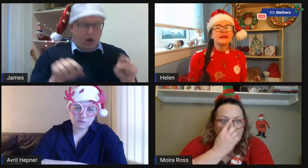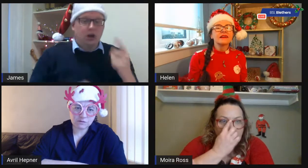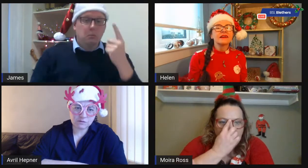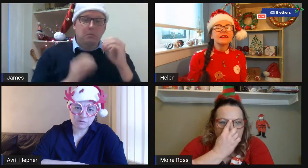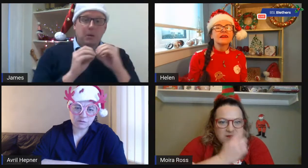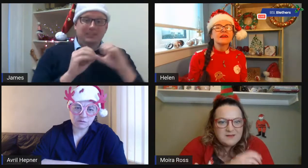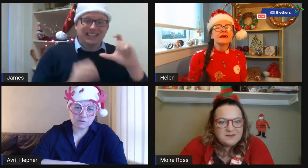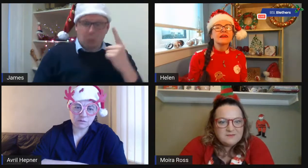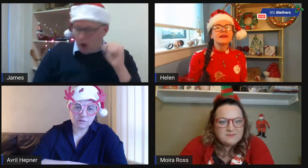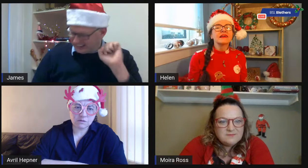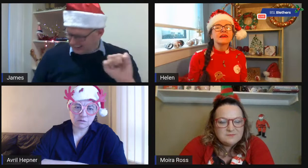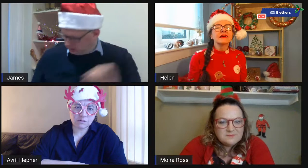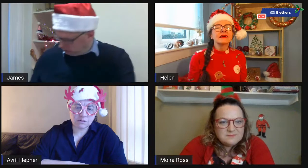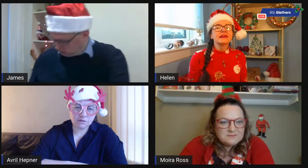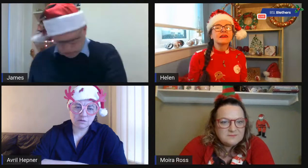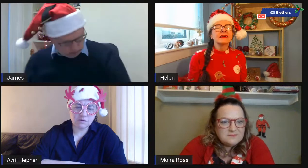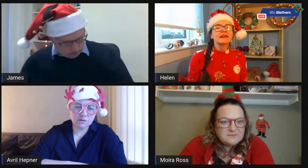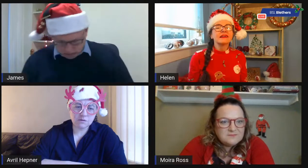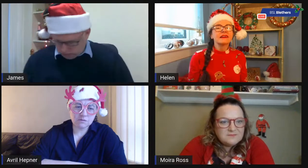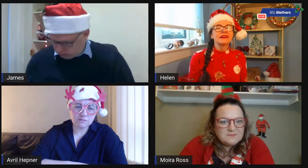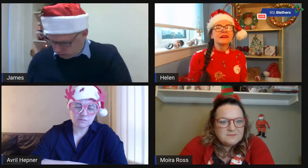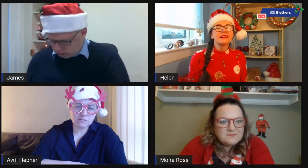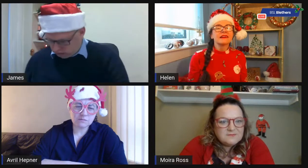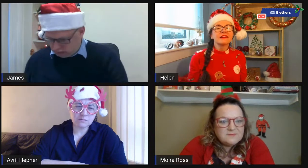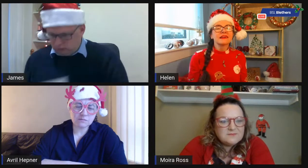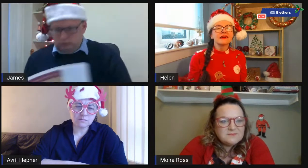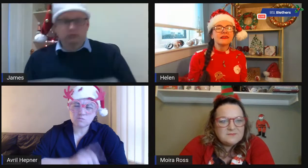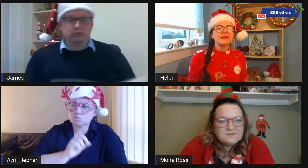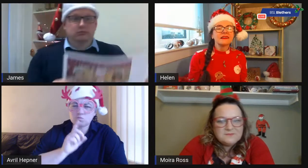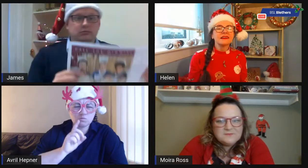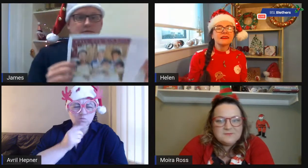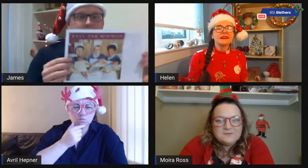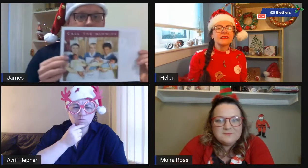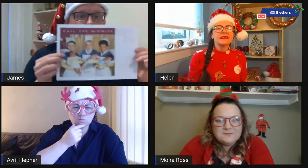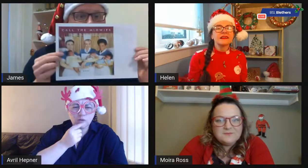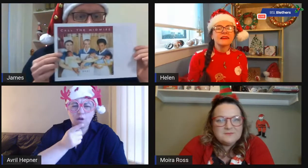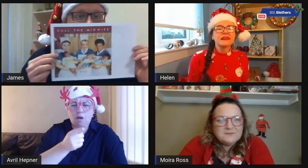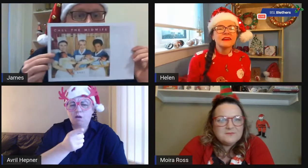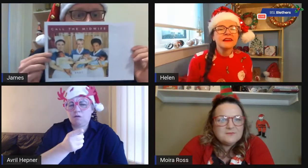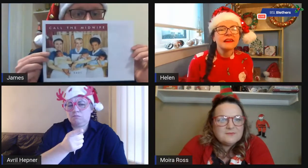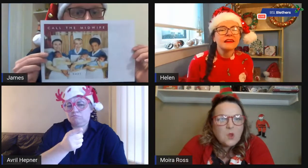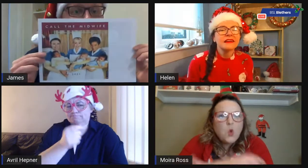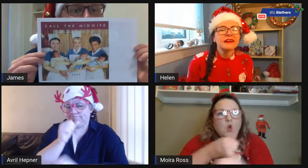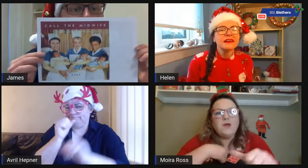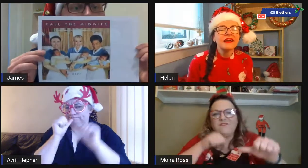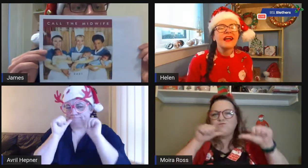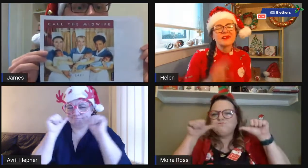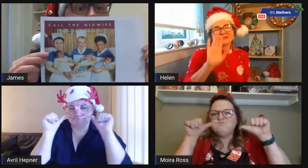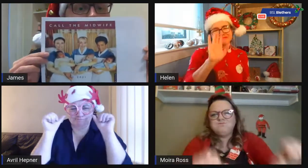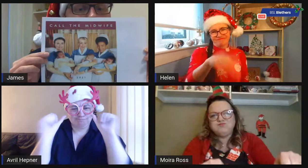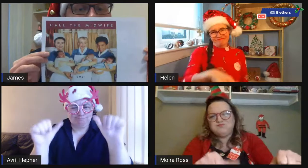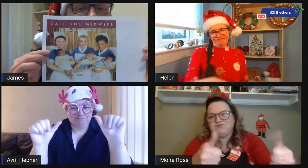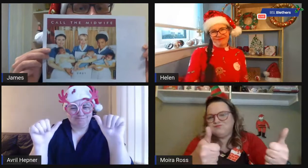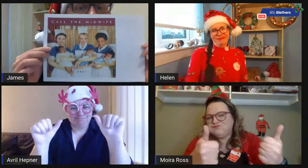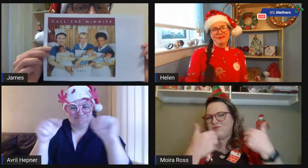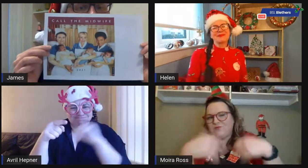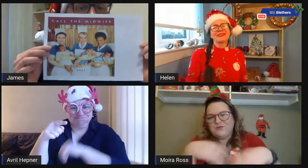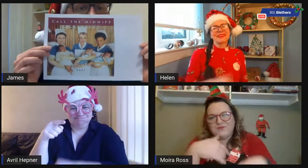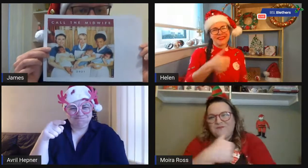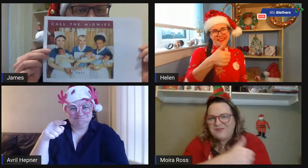2 for you that does exactly that. At 8 o'clock in BBC One, we have Call the